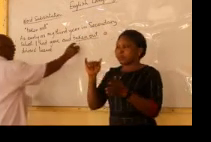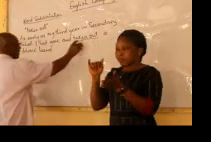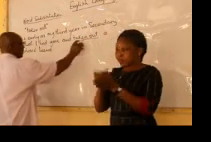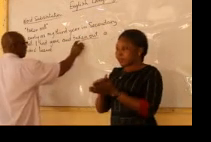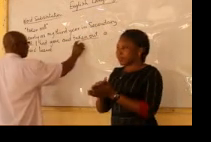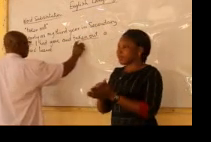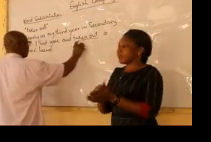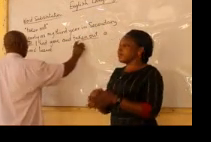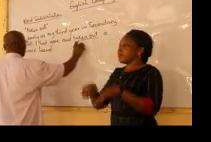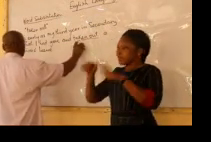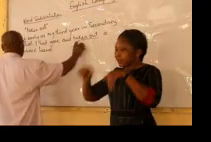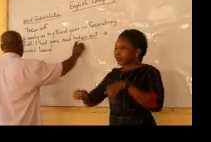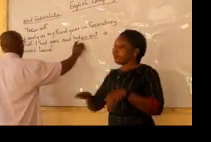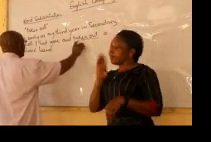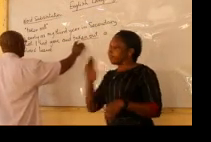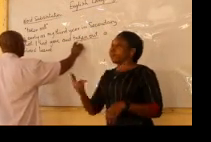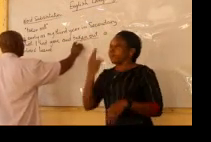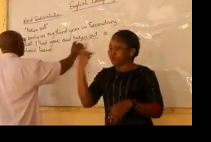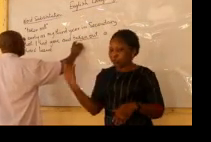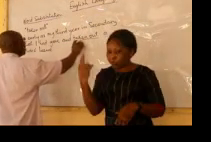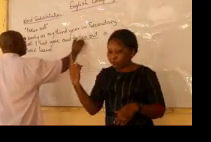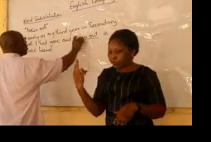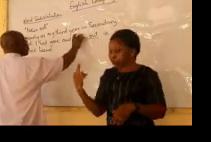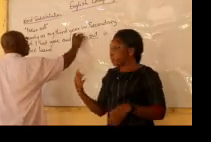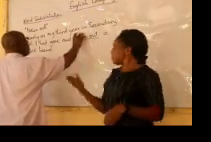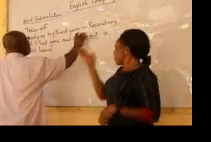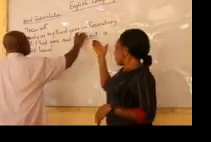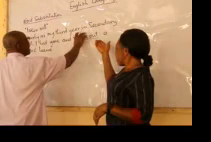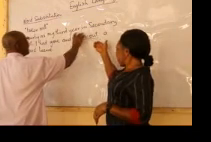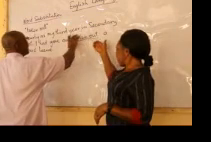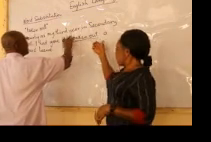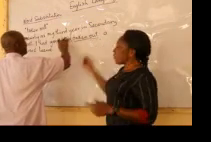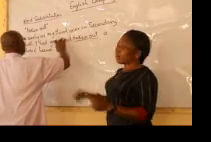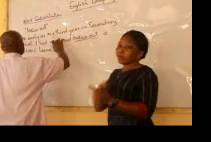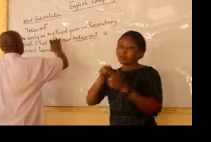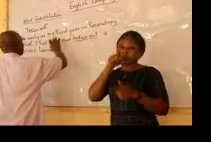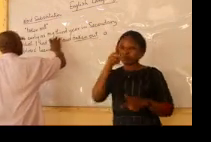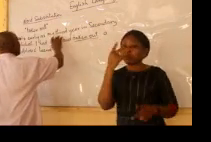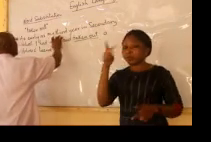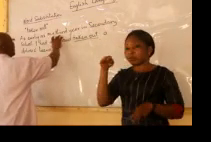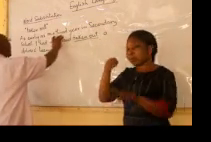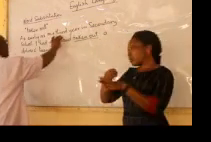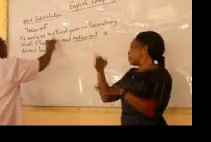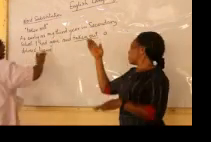replace it. And when you look at this